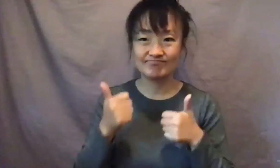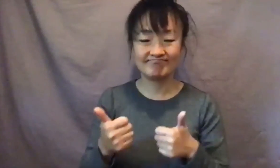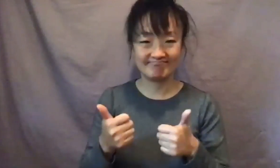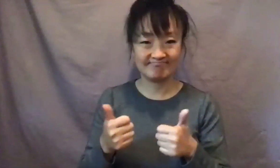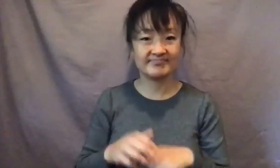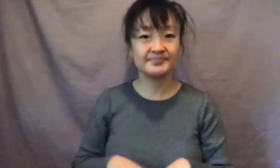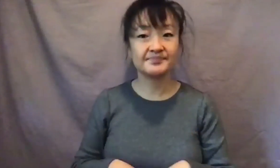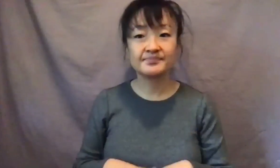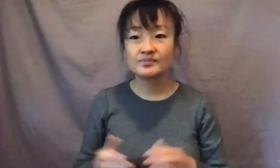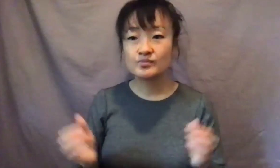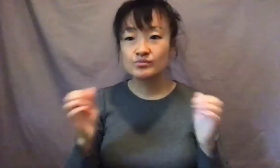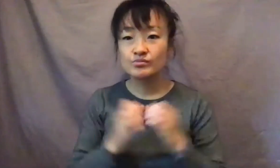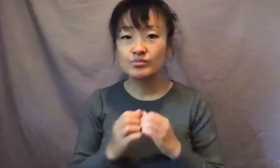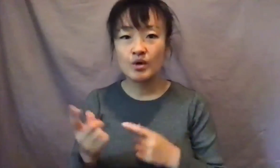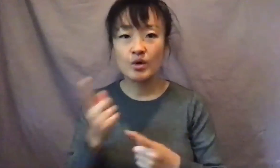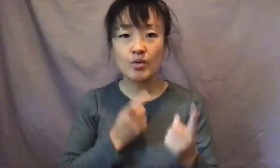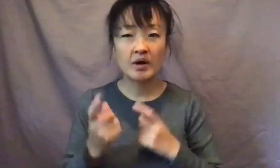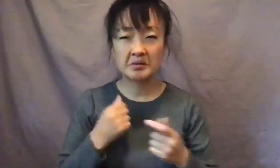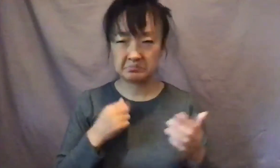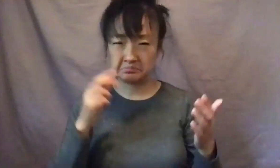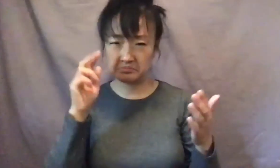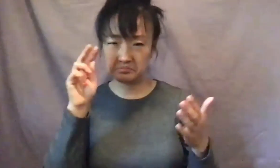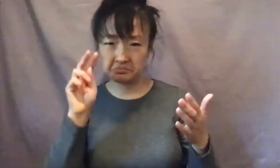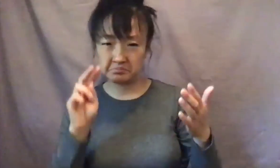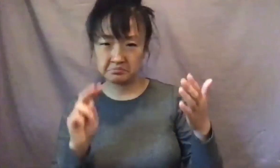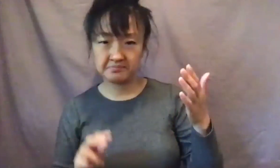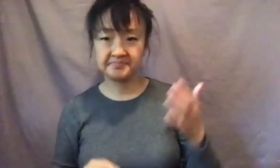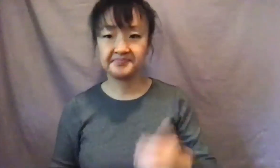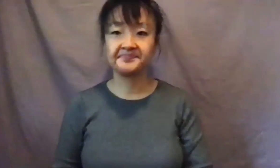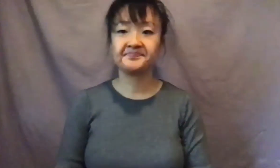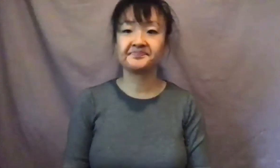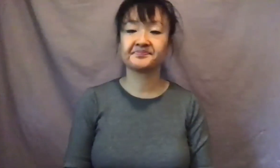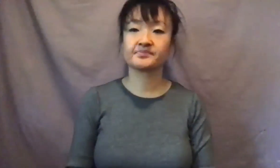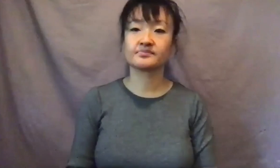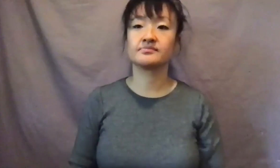What other questions do you have? Let me just scroll up here.